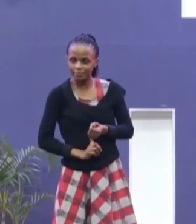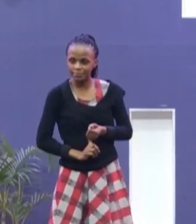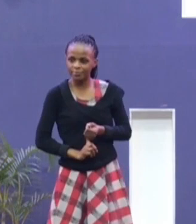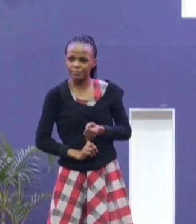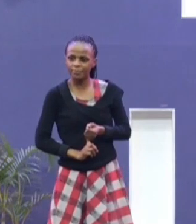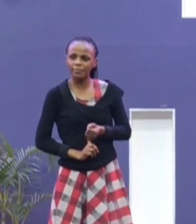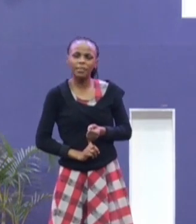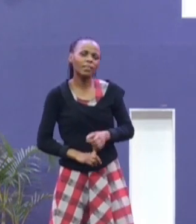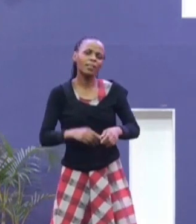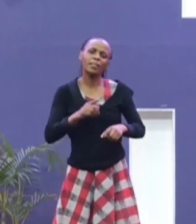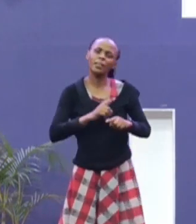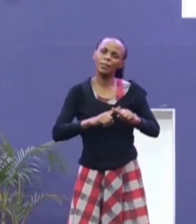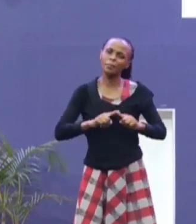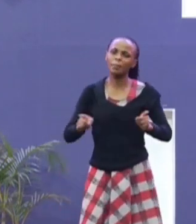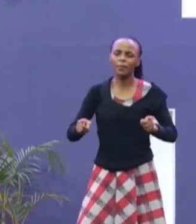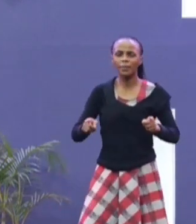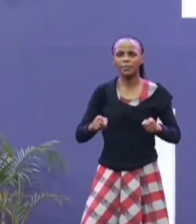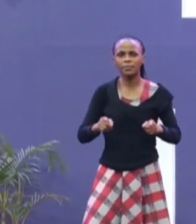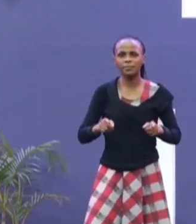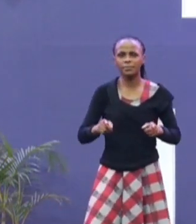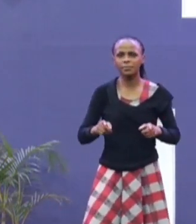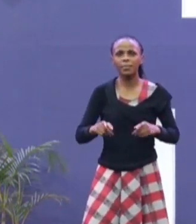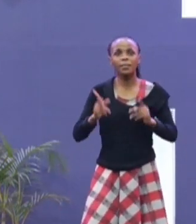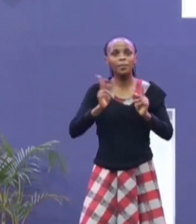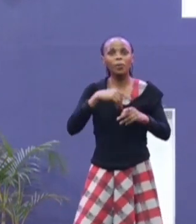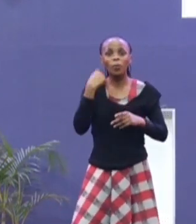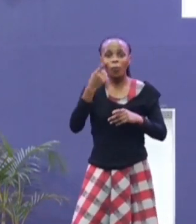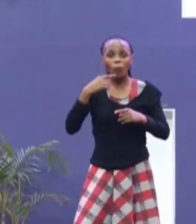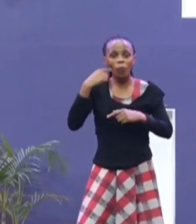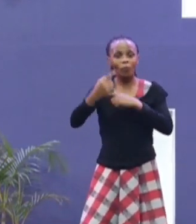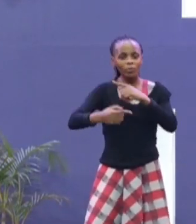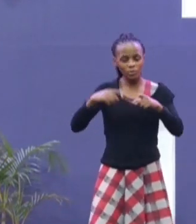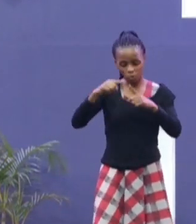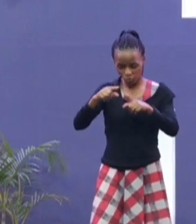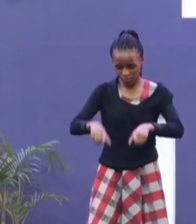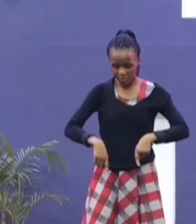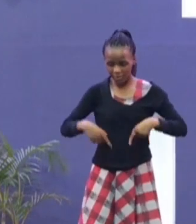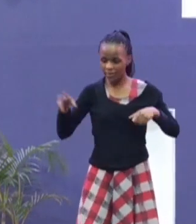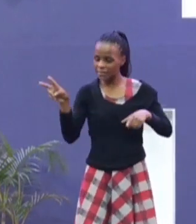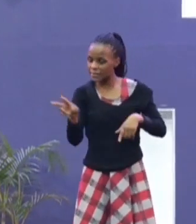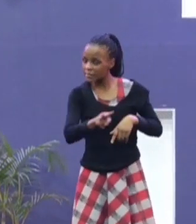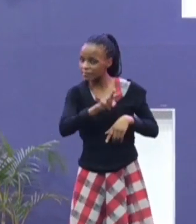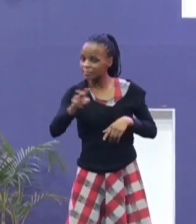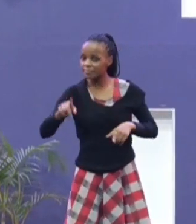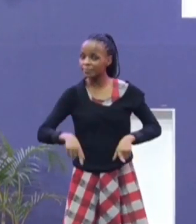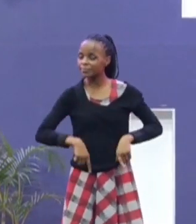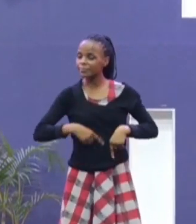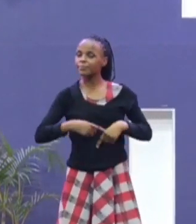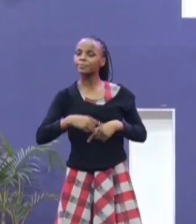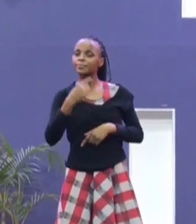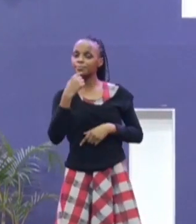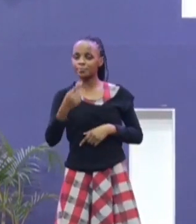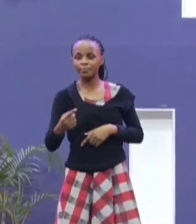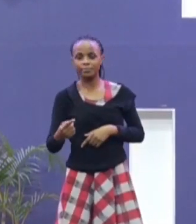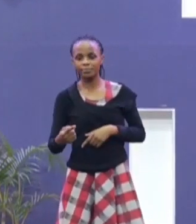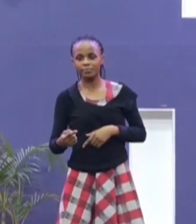But those that are still living this kind of life, naye abakyali mu bulamu buno, the